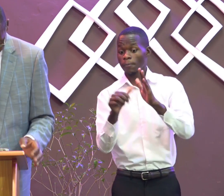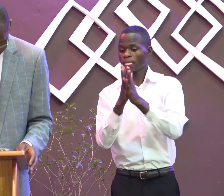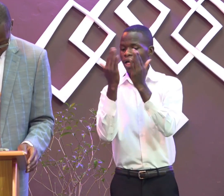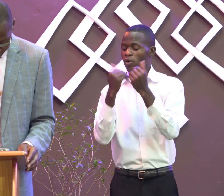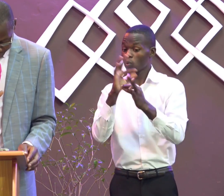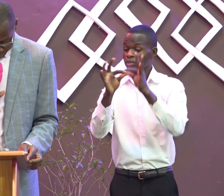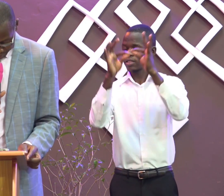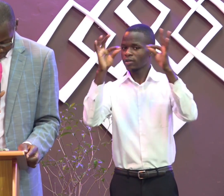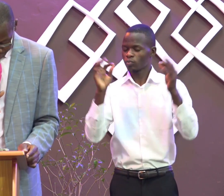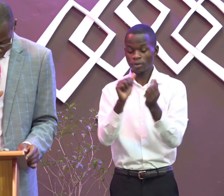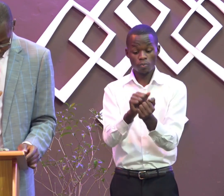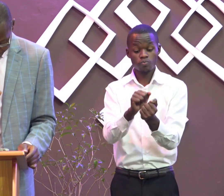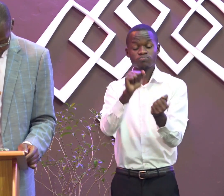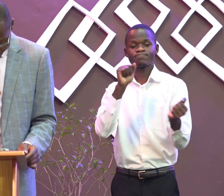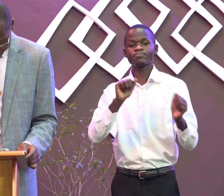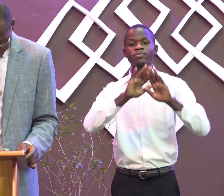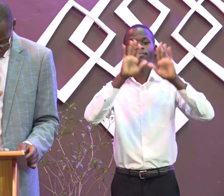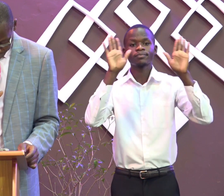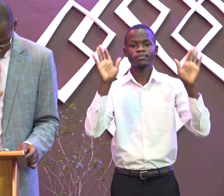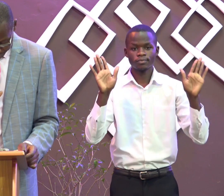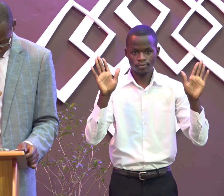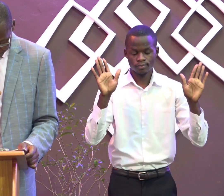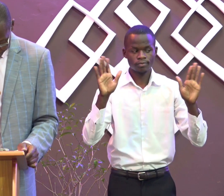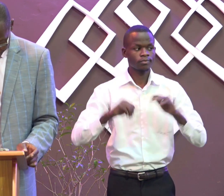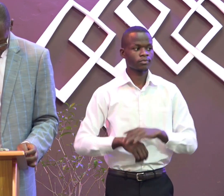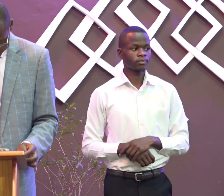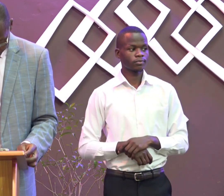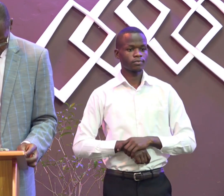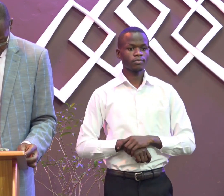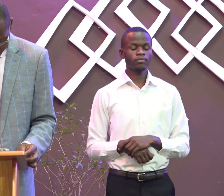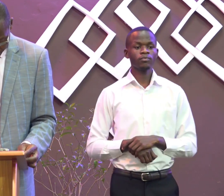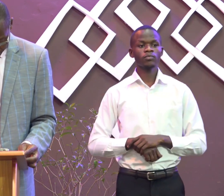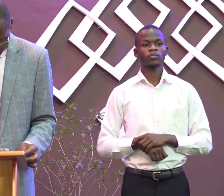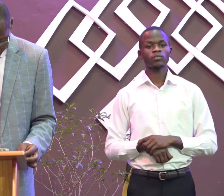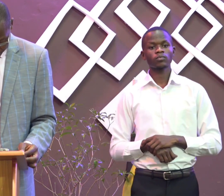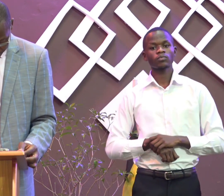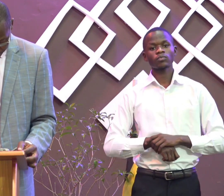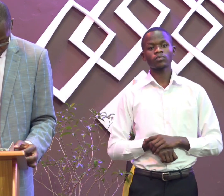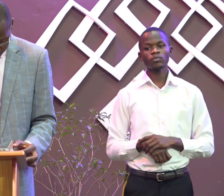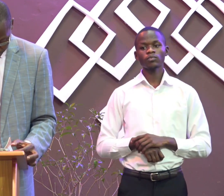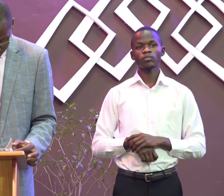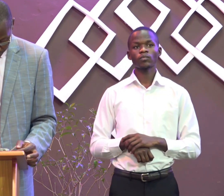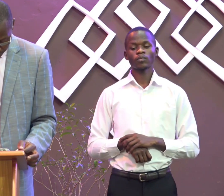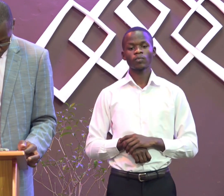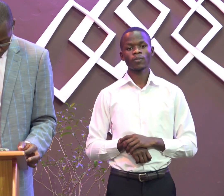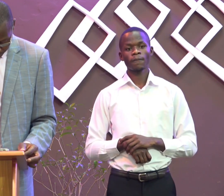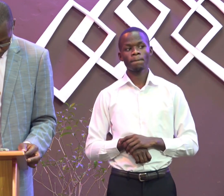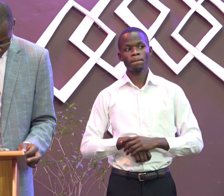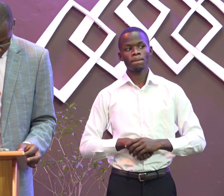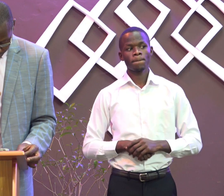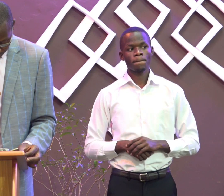okuvaayo. If you have a leadership ingredient in you, you have to sit and allow to be led, and that's